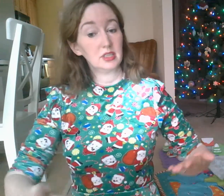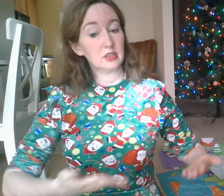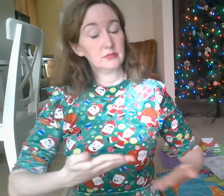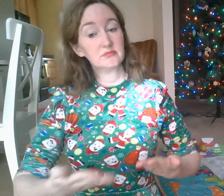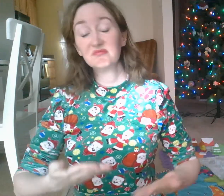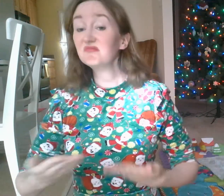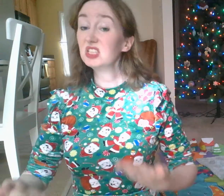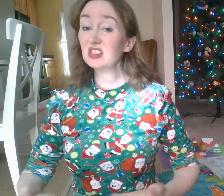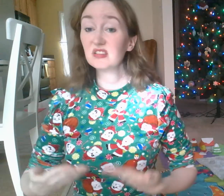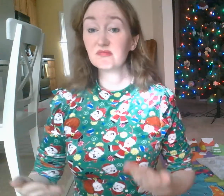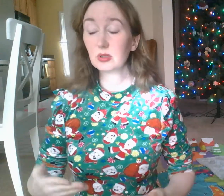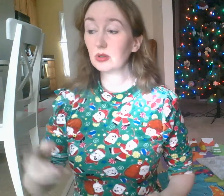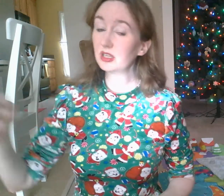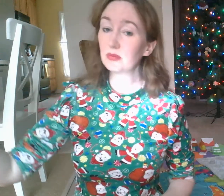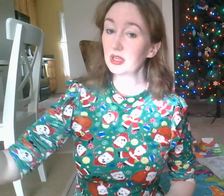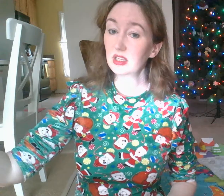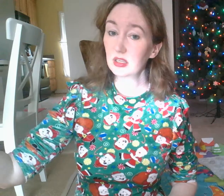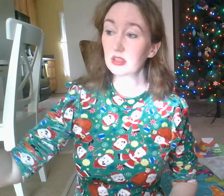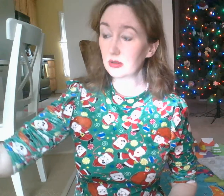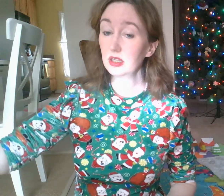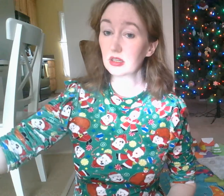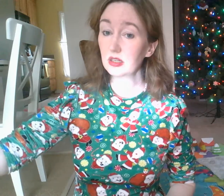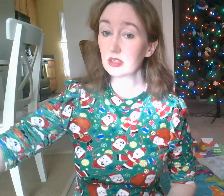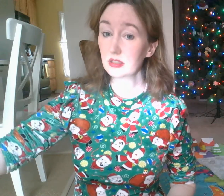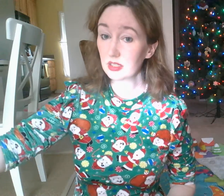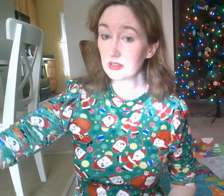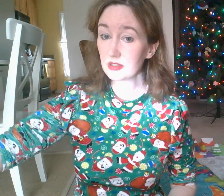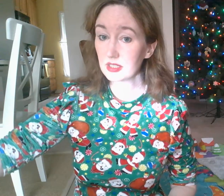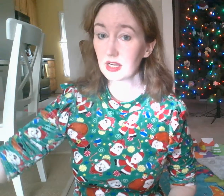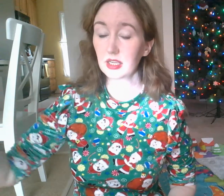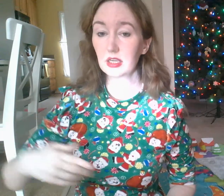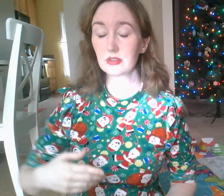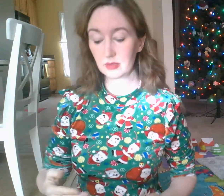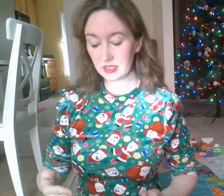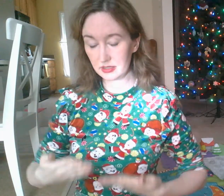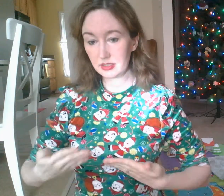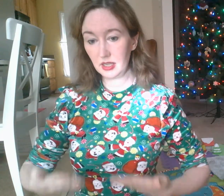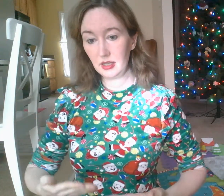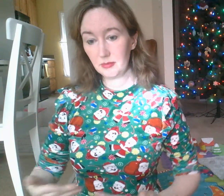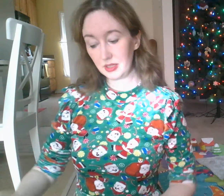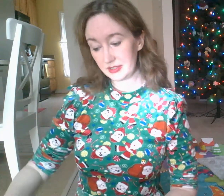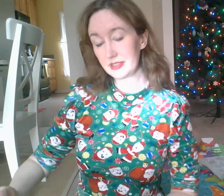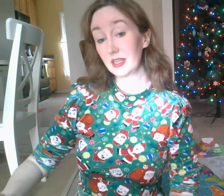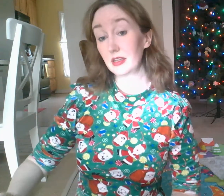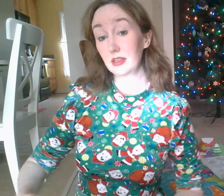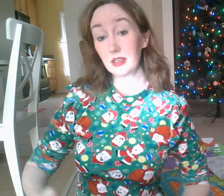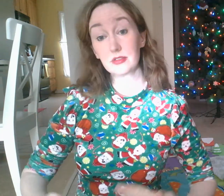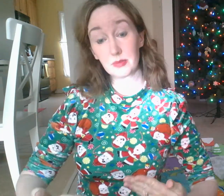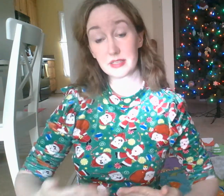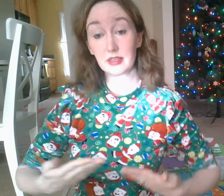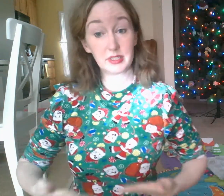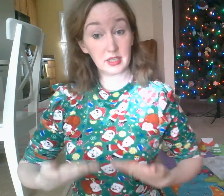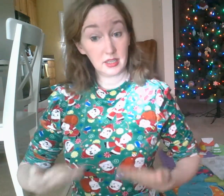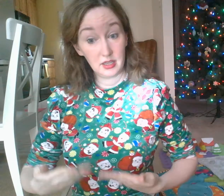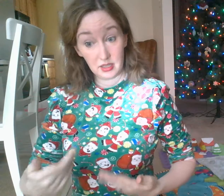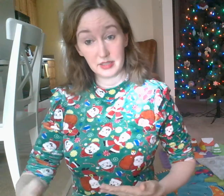here, or you can point here, here's your stocking, here's your presents. But it's, say, here's your present, I would say. Say